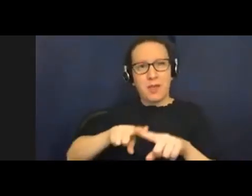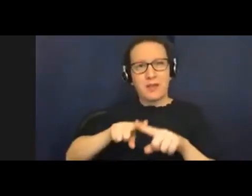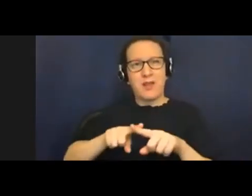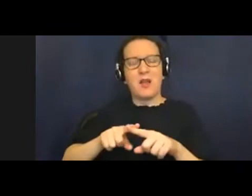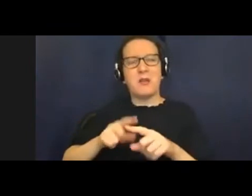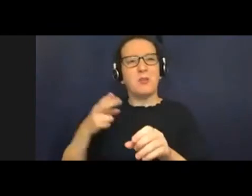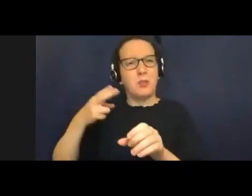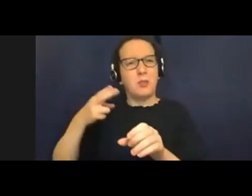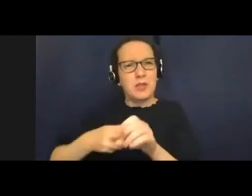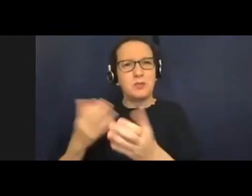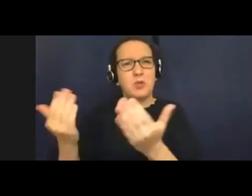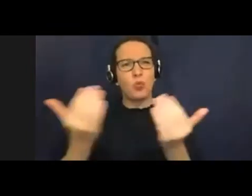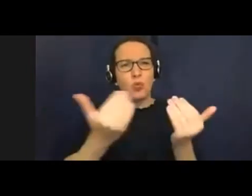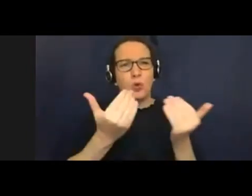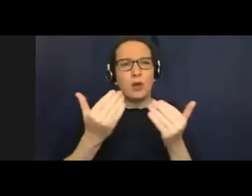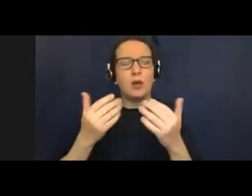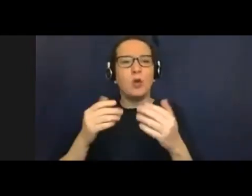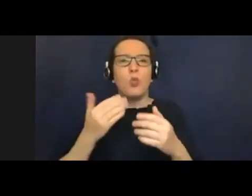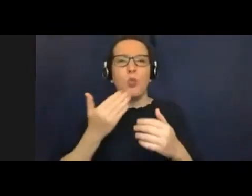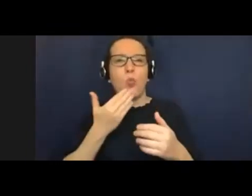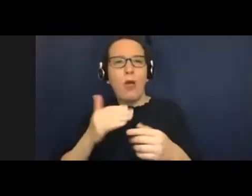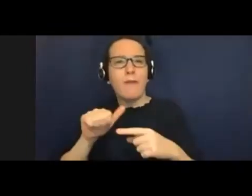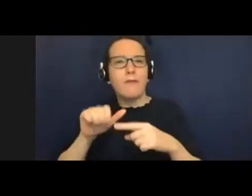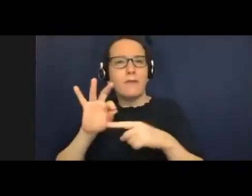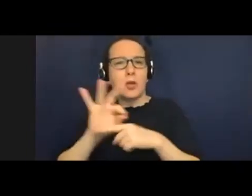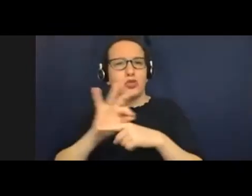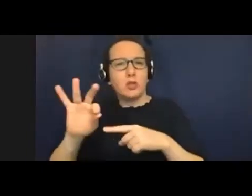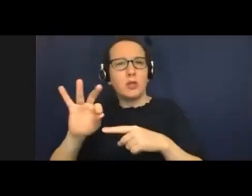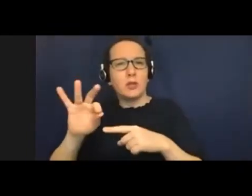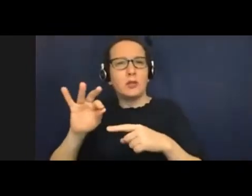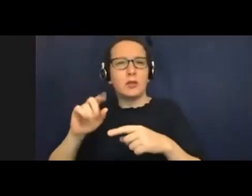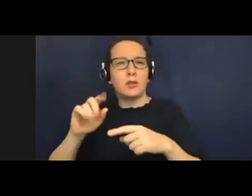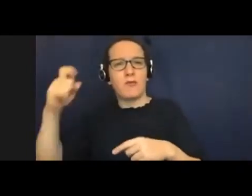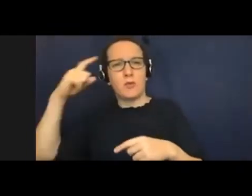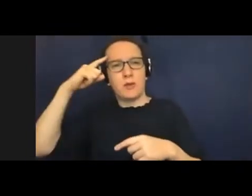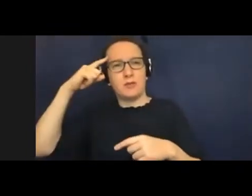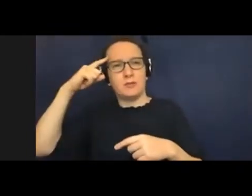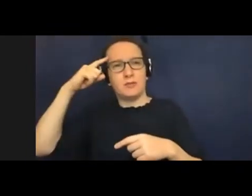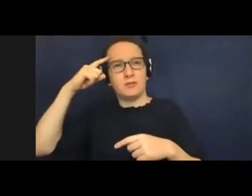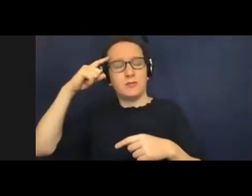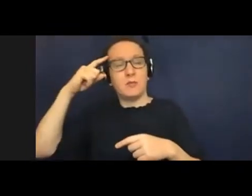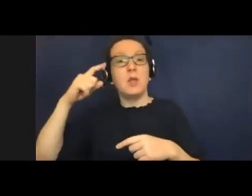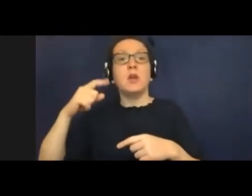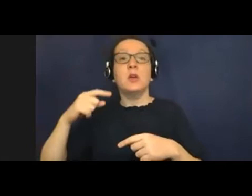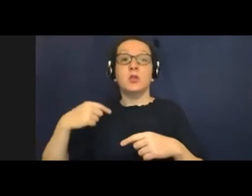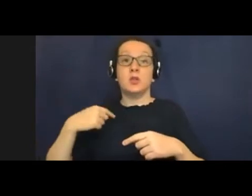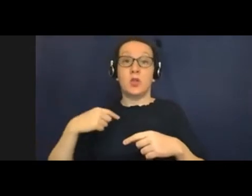So we shouldn't forget the importance of democracy and governance work to effective COVID responses.